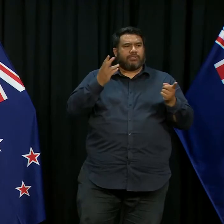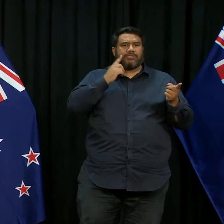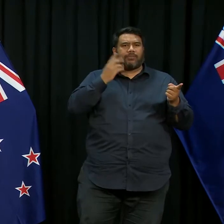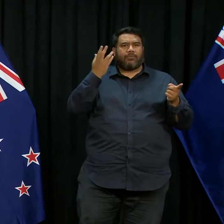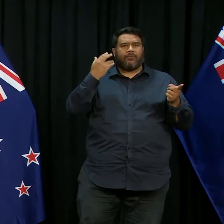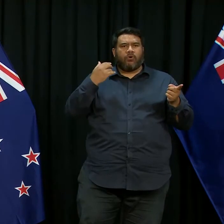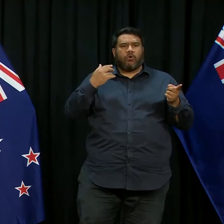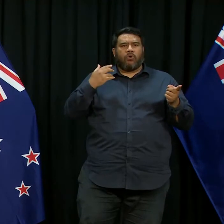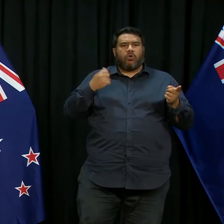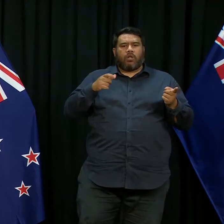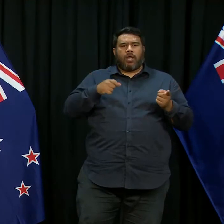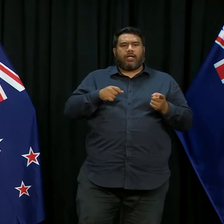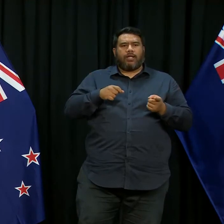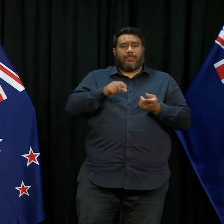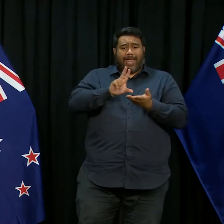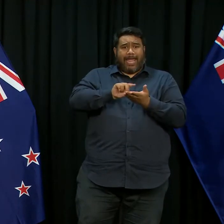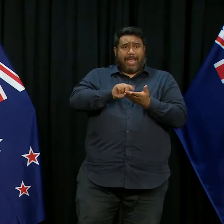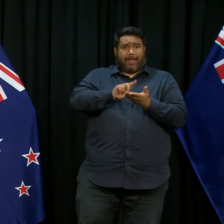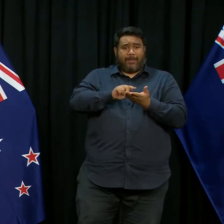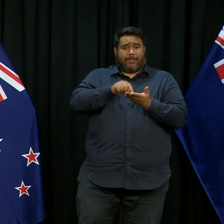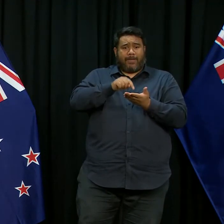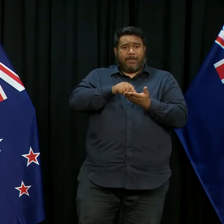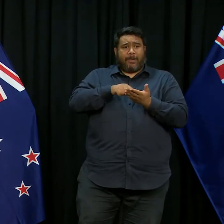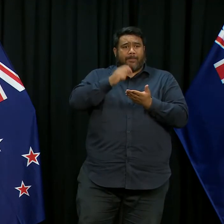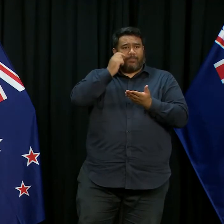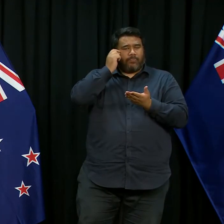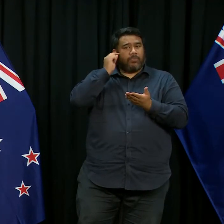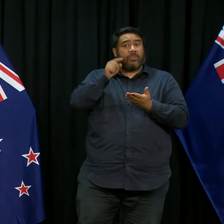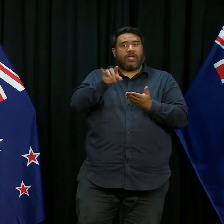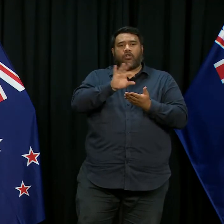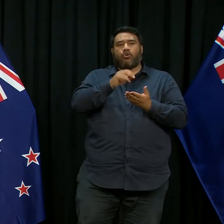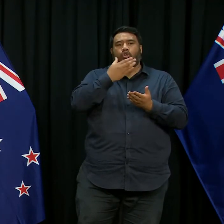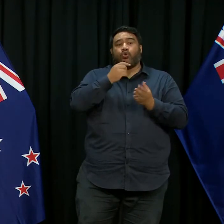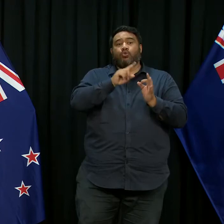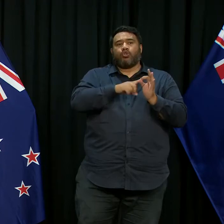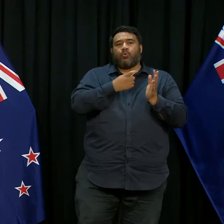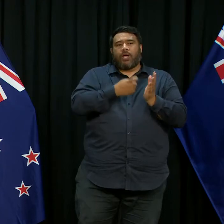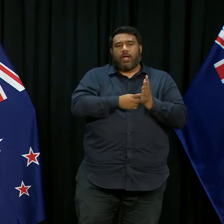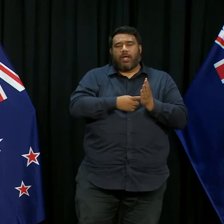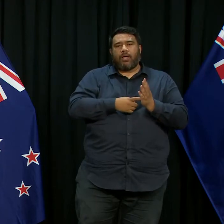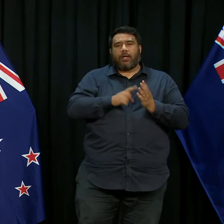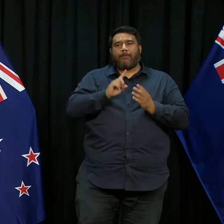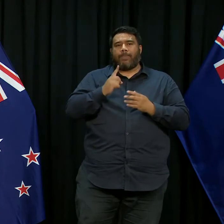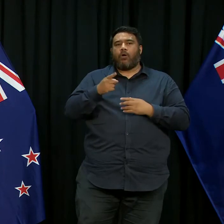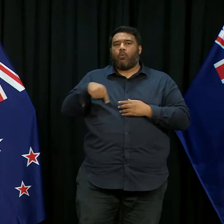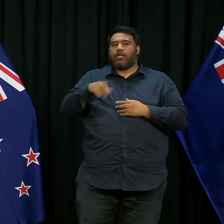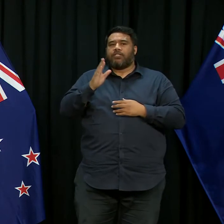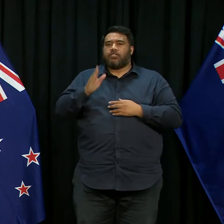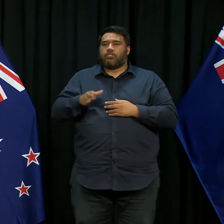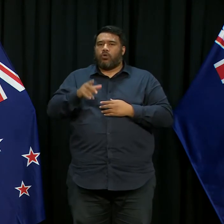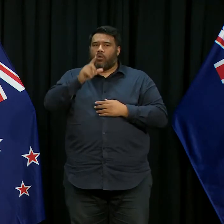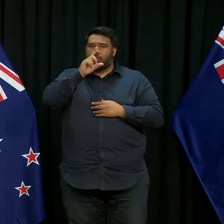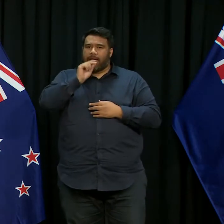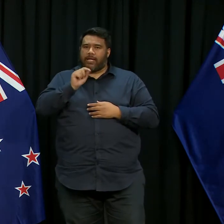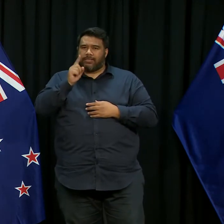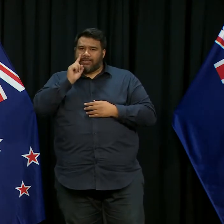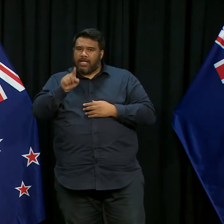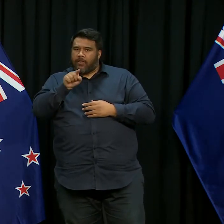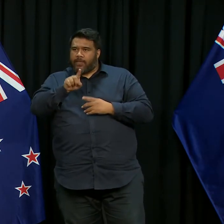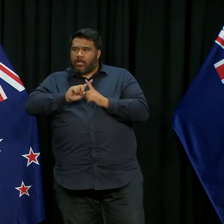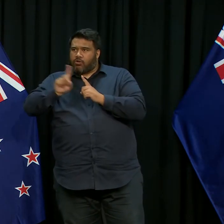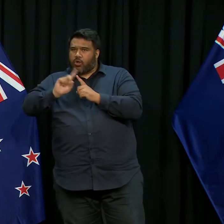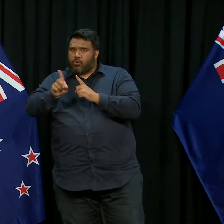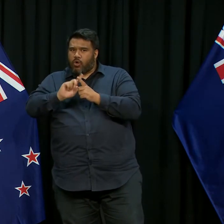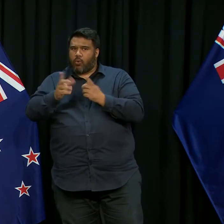the other functionality, but my understanding was that they did not use the QR code for scanning, but we were still able to compile the places that they had been,